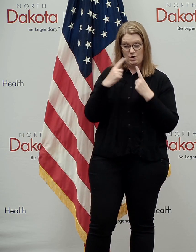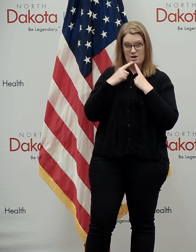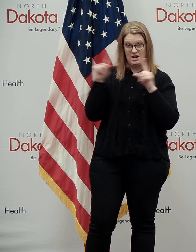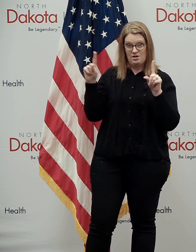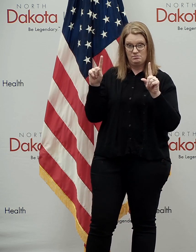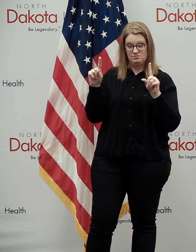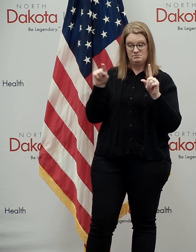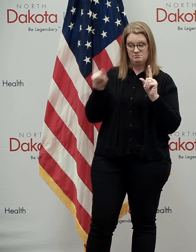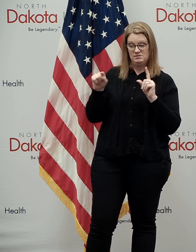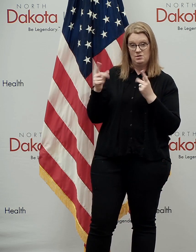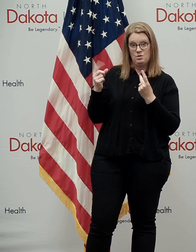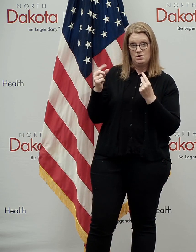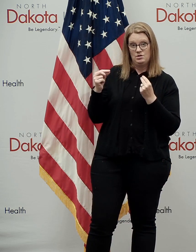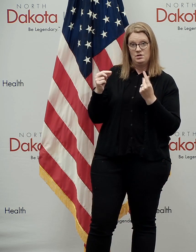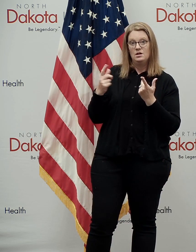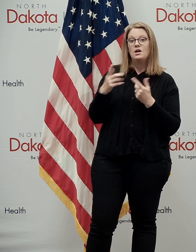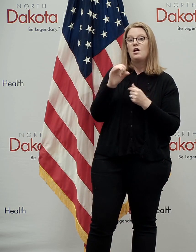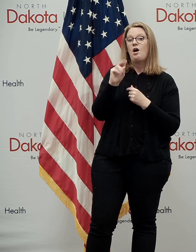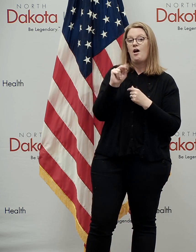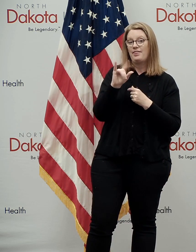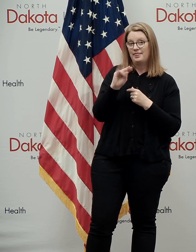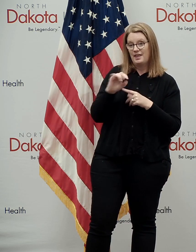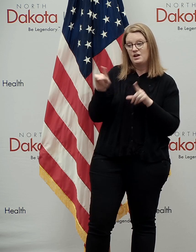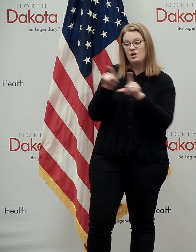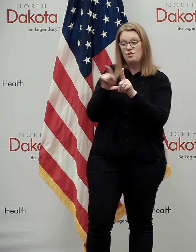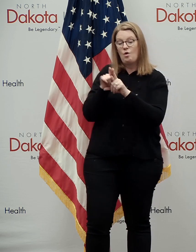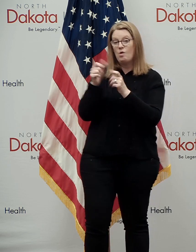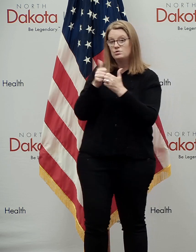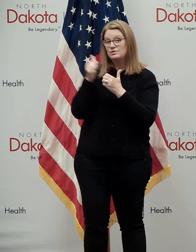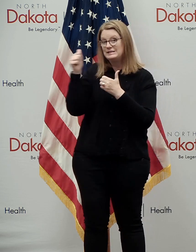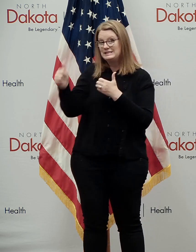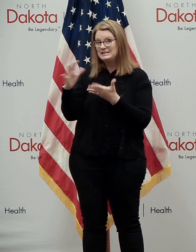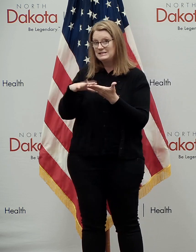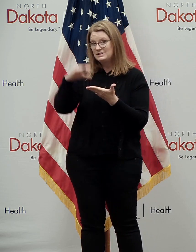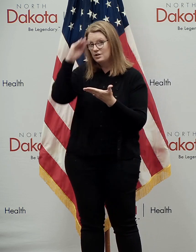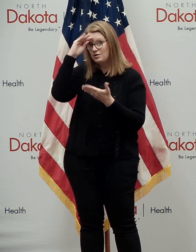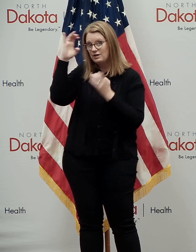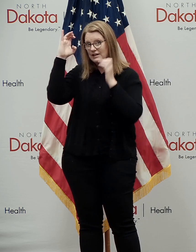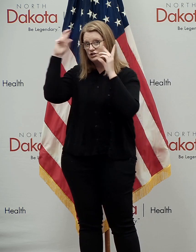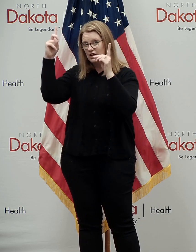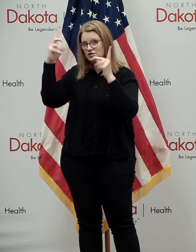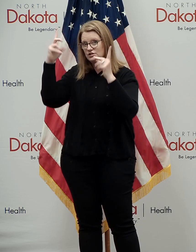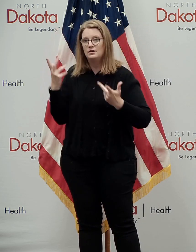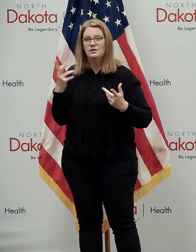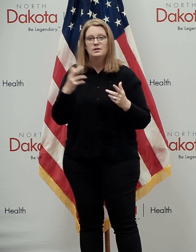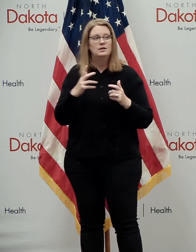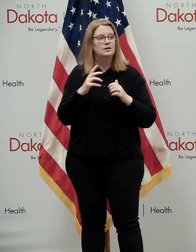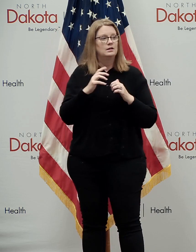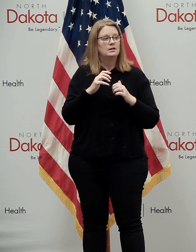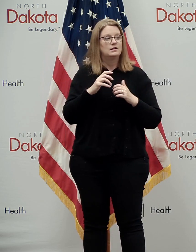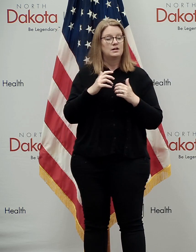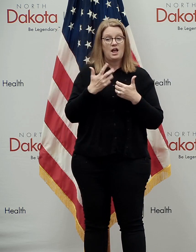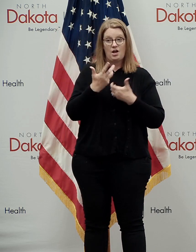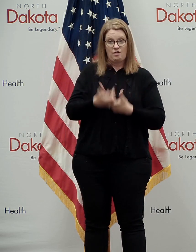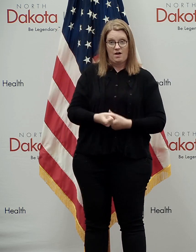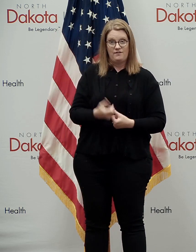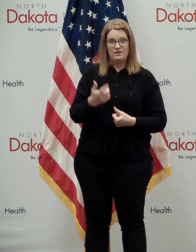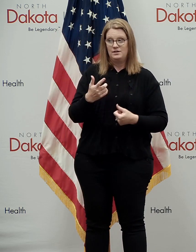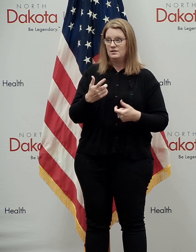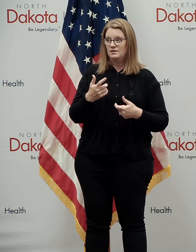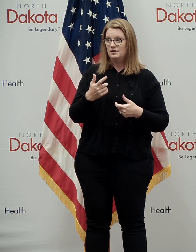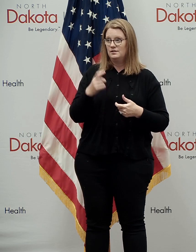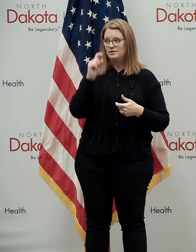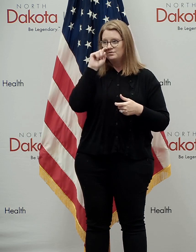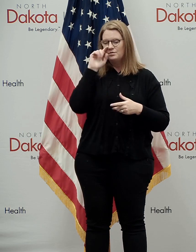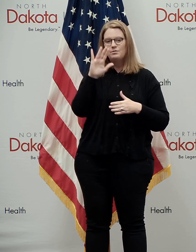that they would be doing a hybrid of online and distance learning education. And then the question was, how confident do I feel, or what